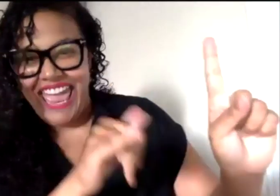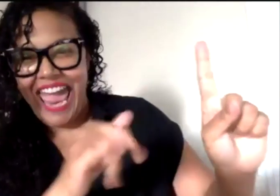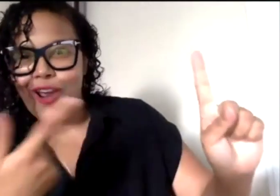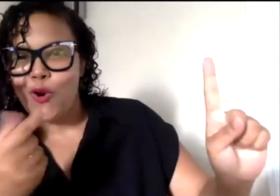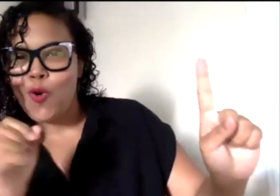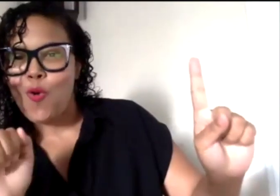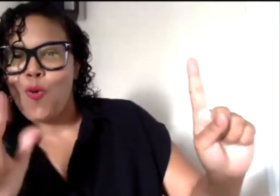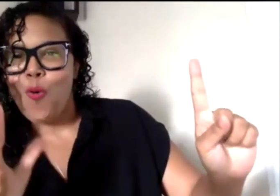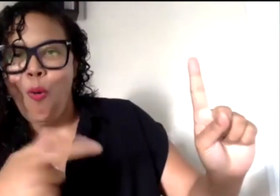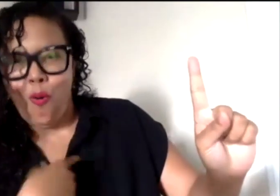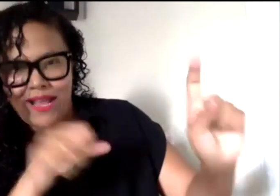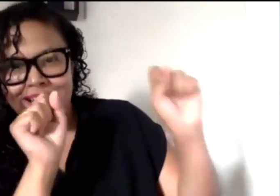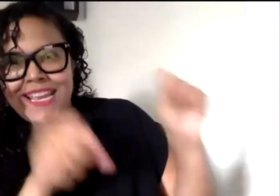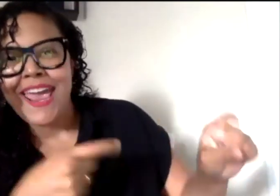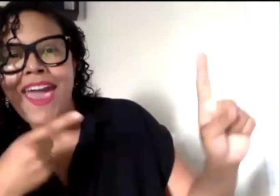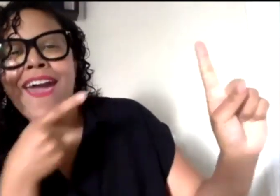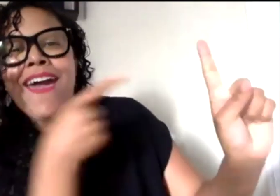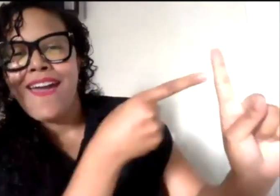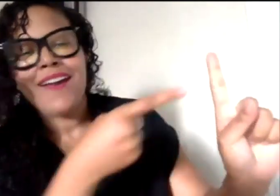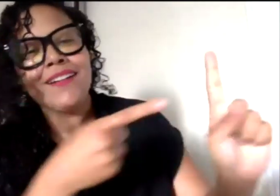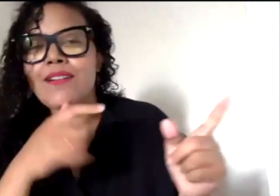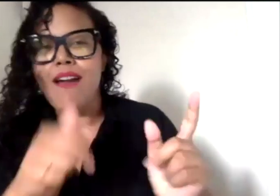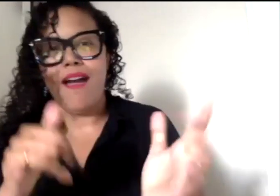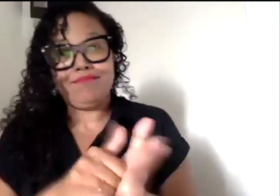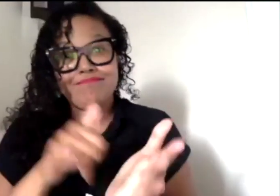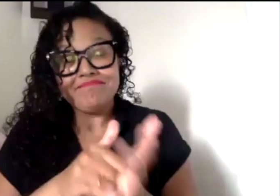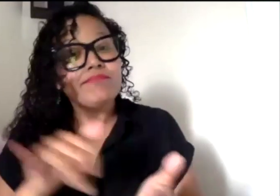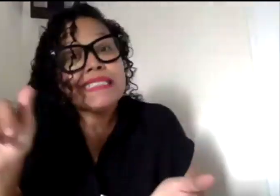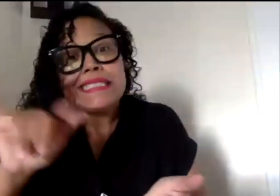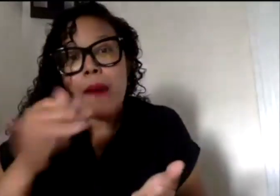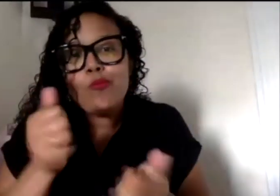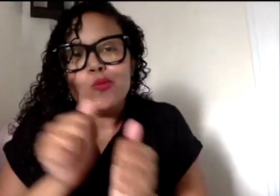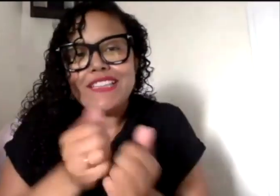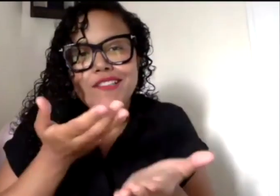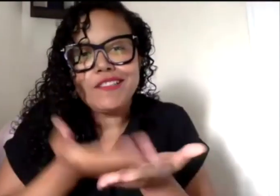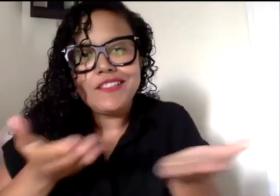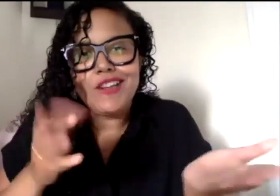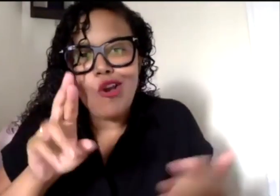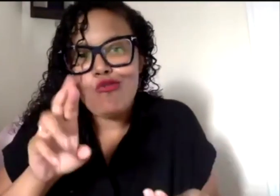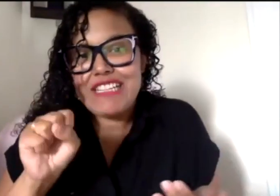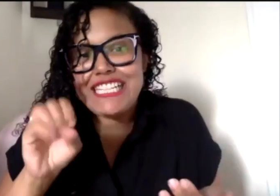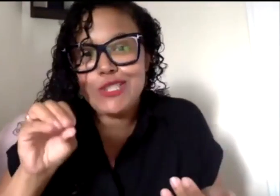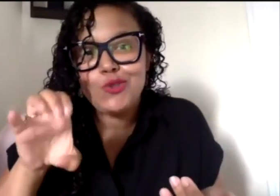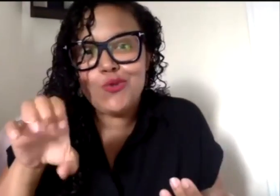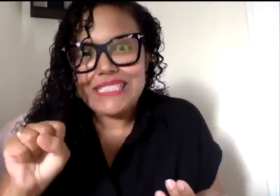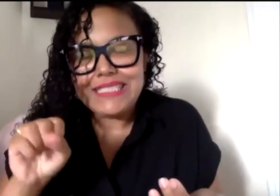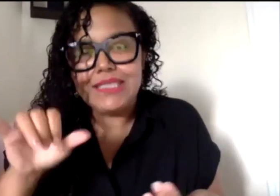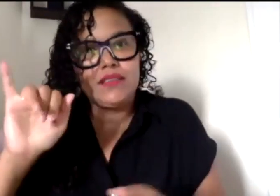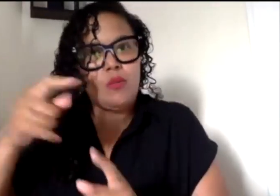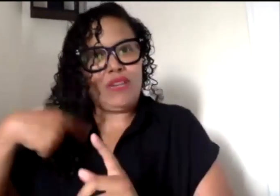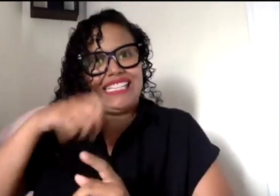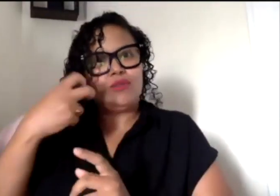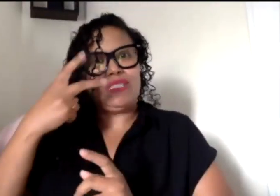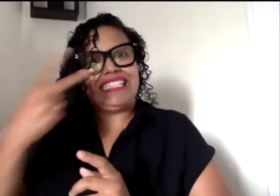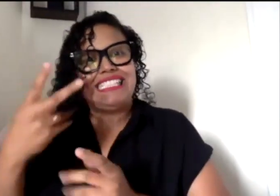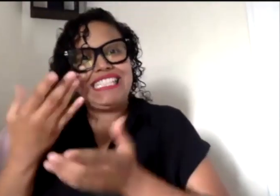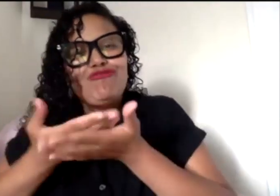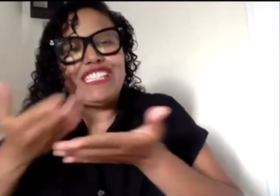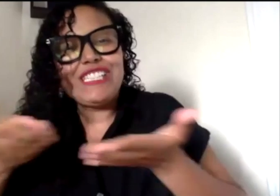And it allows those students to think that they can be successful and achieve their goals. In terms of